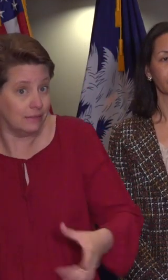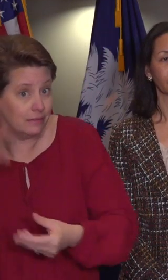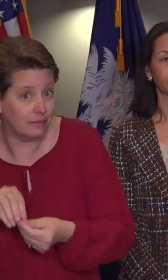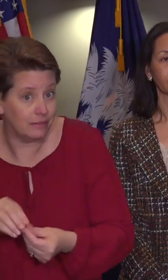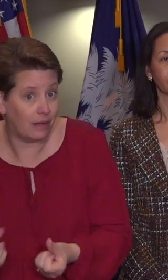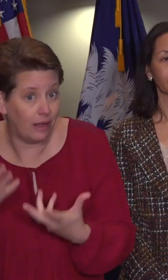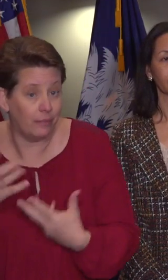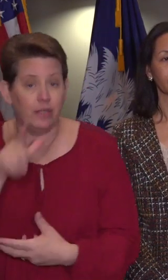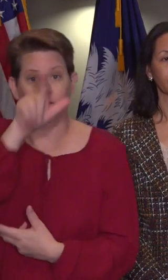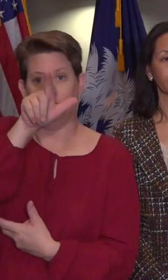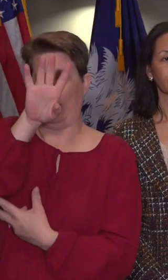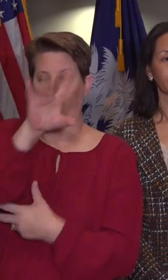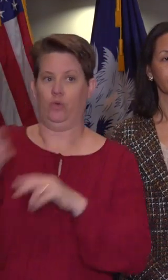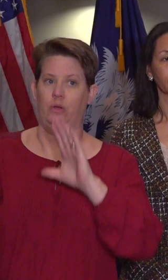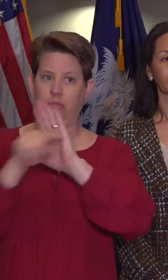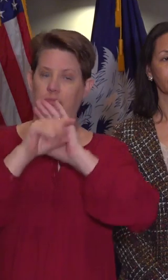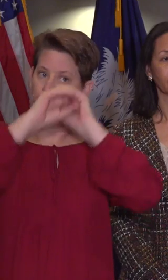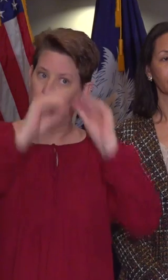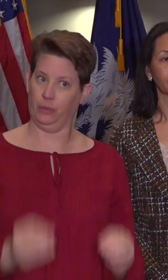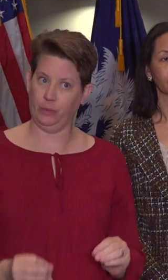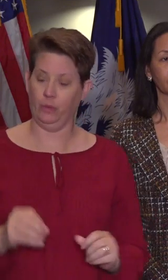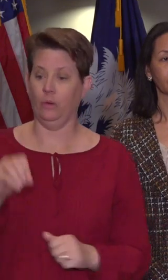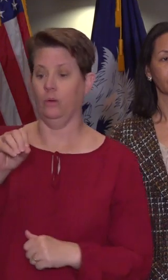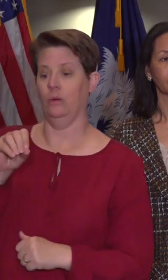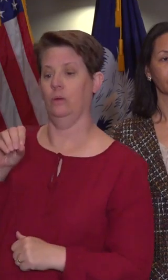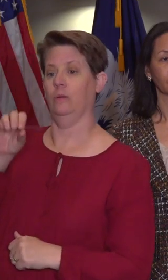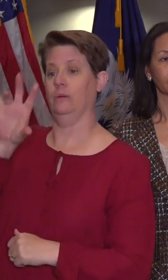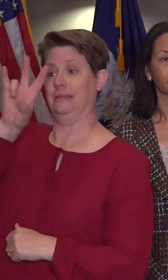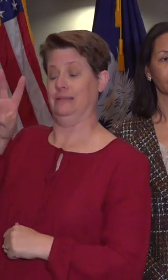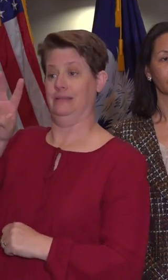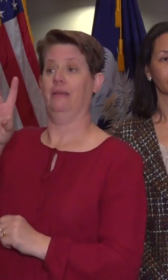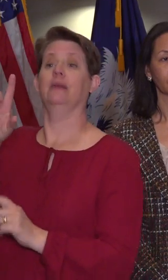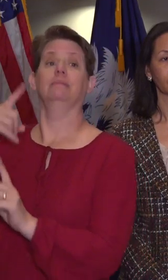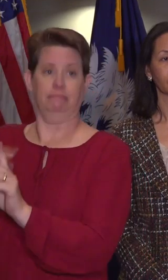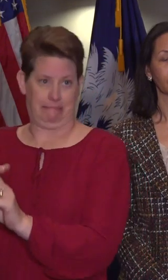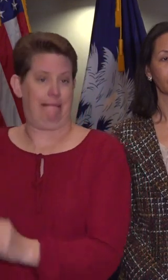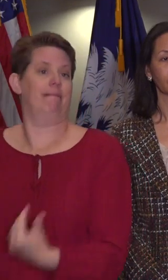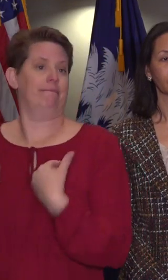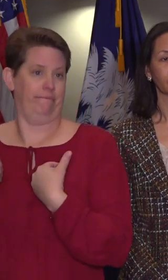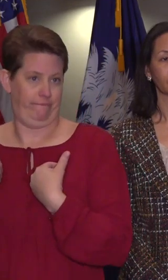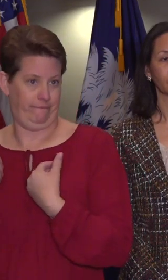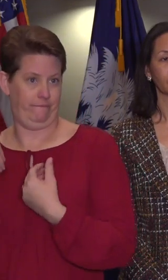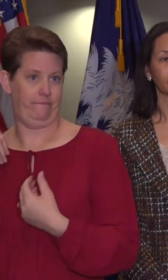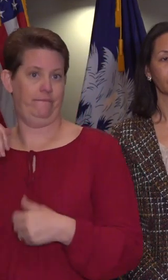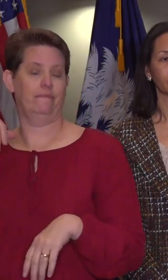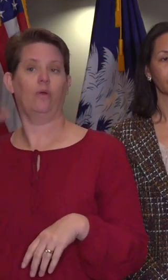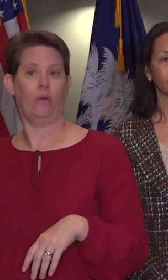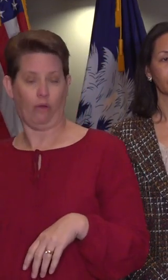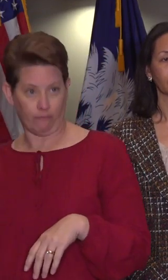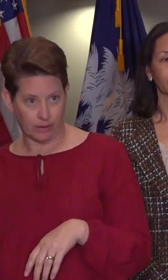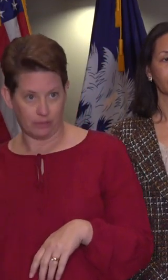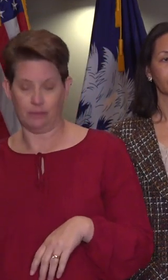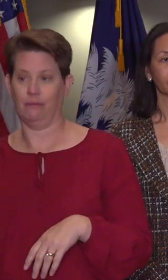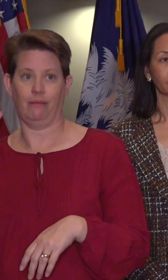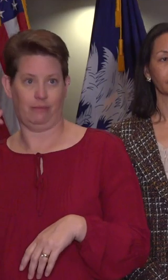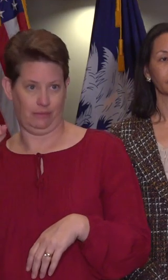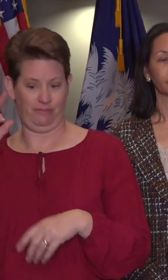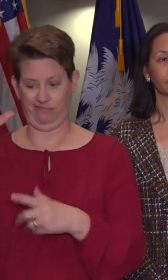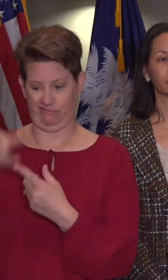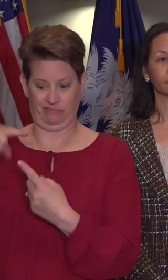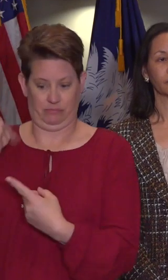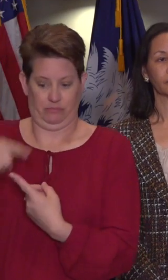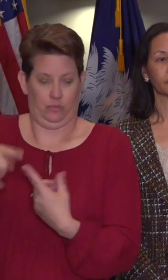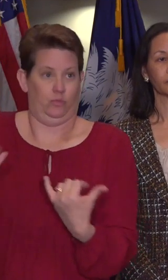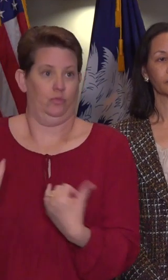24 negatives, 7 positives of the 31 tests that we have conducted to date.